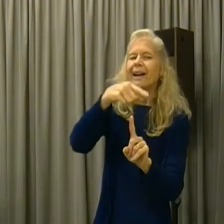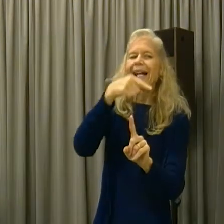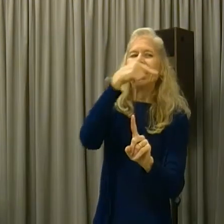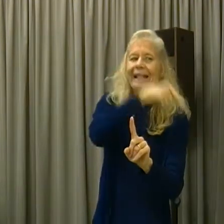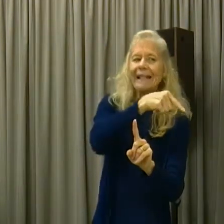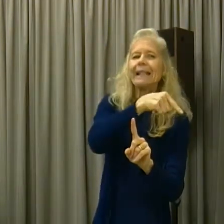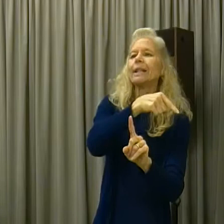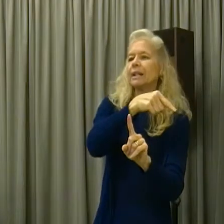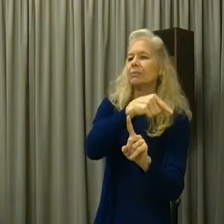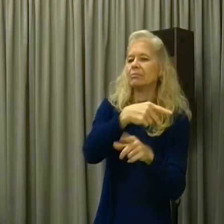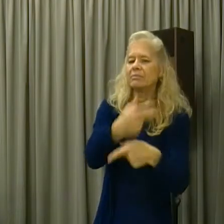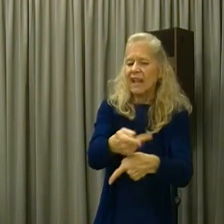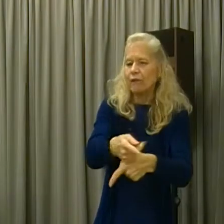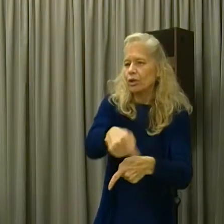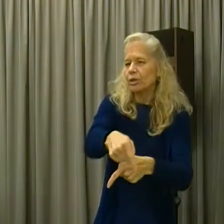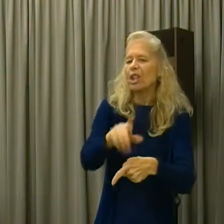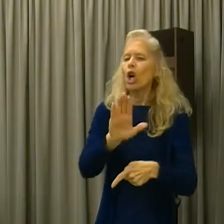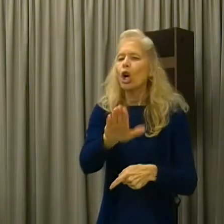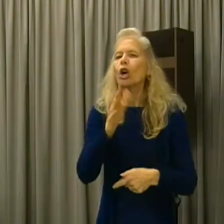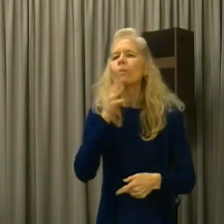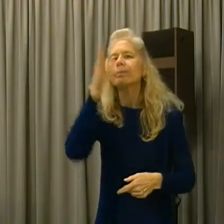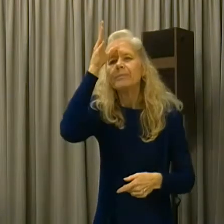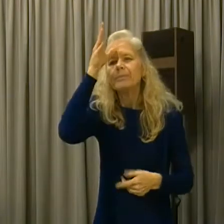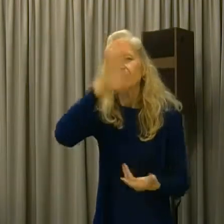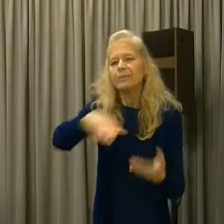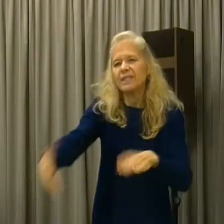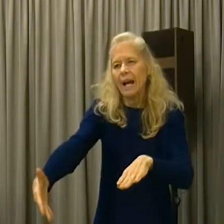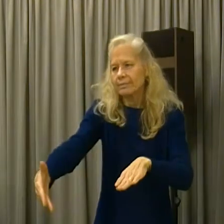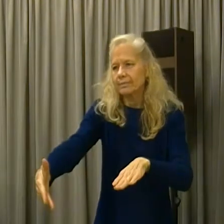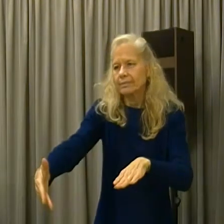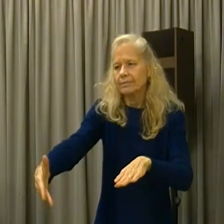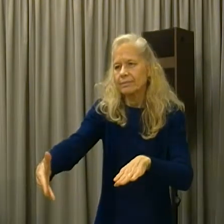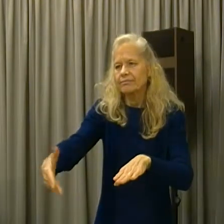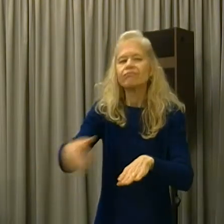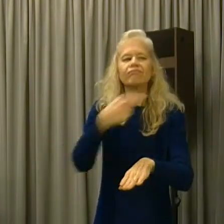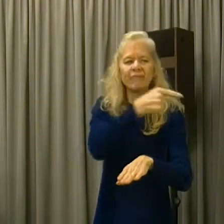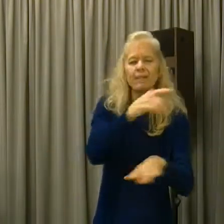An evil servant of the king decided he wanted to destroy all the Jews.